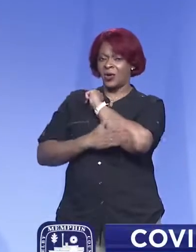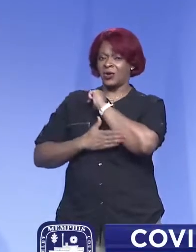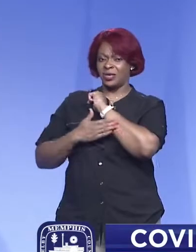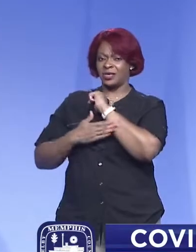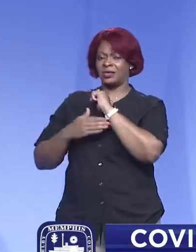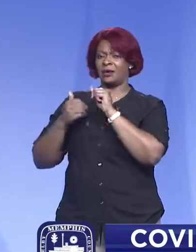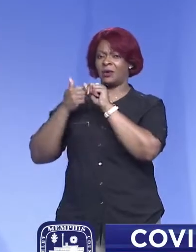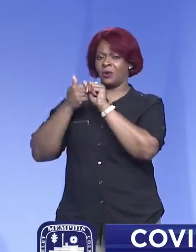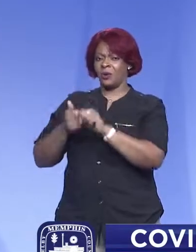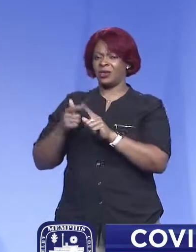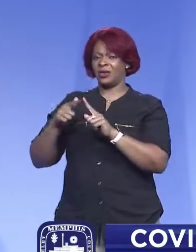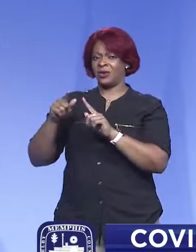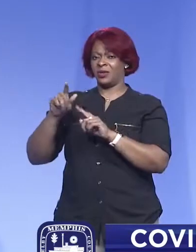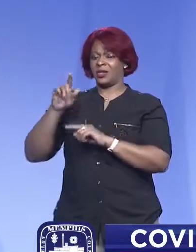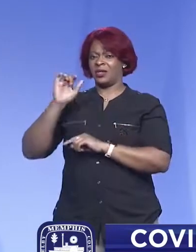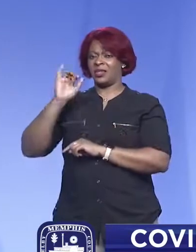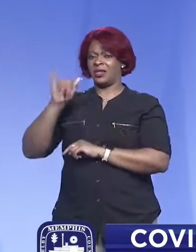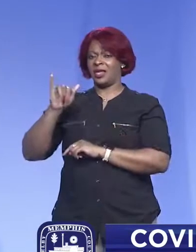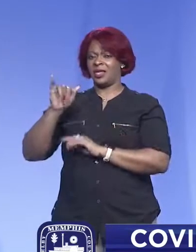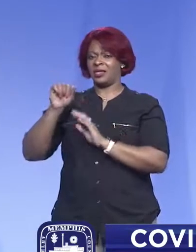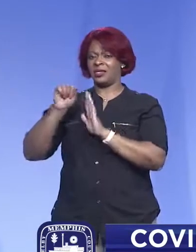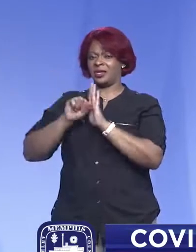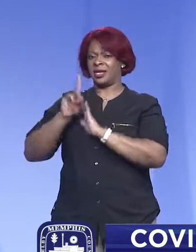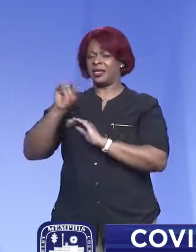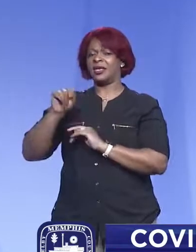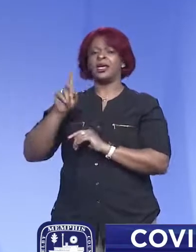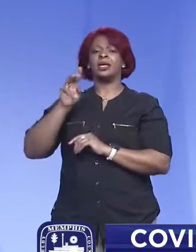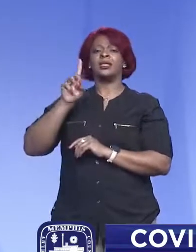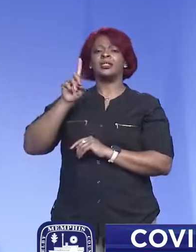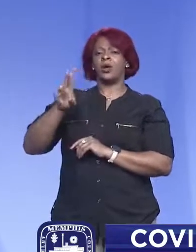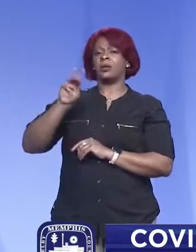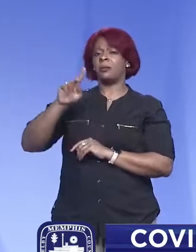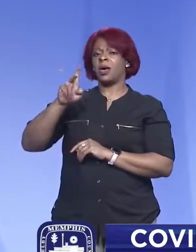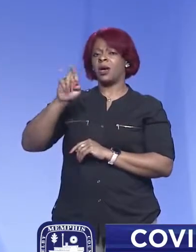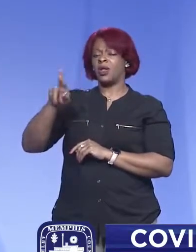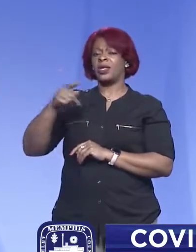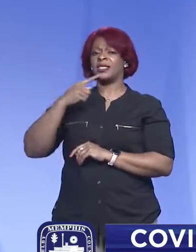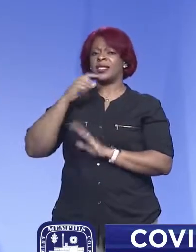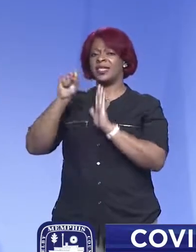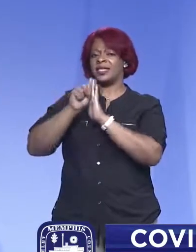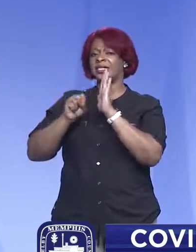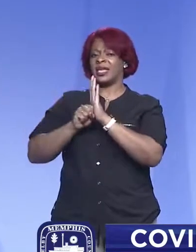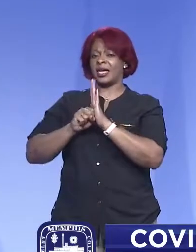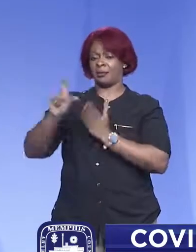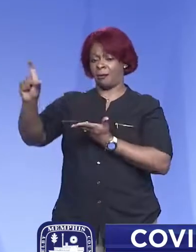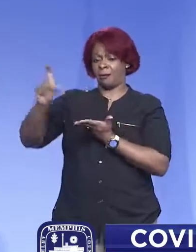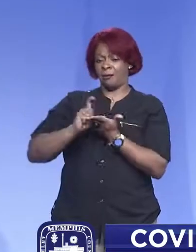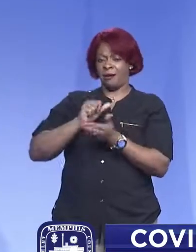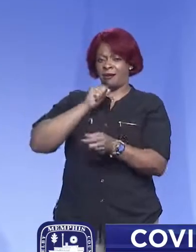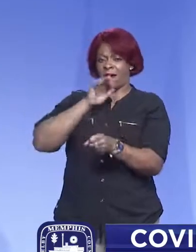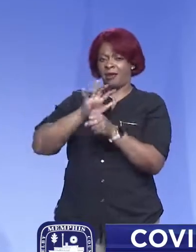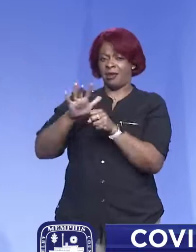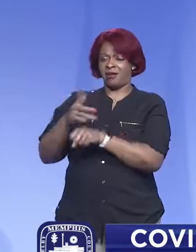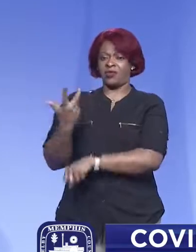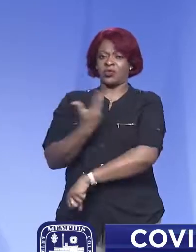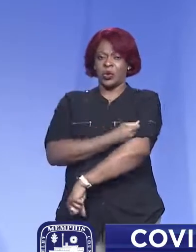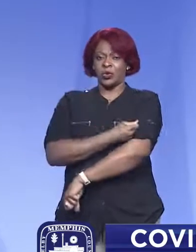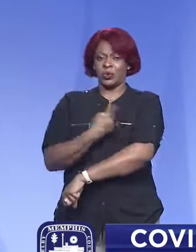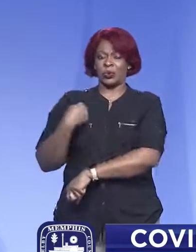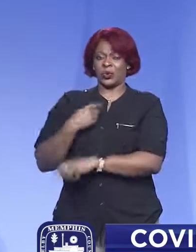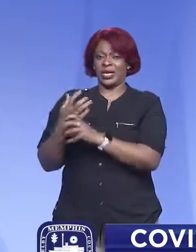But Dr. McCullers told me that the state is shortchanging us on the number of doses we're